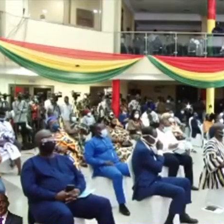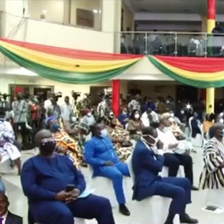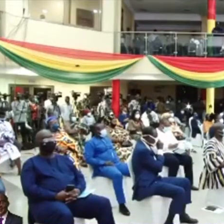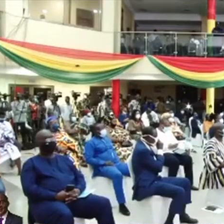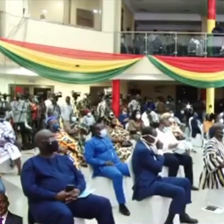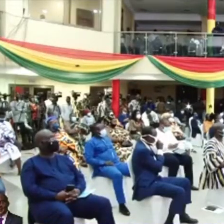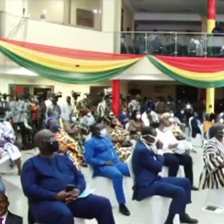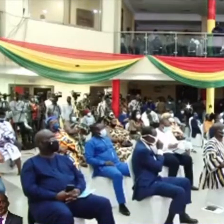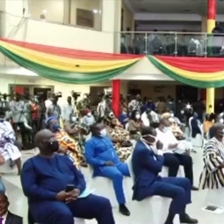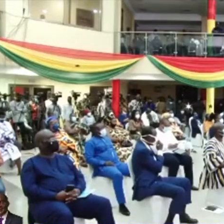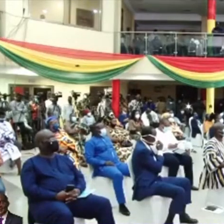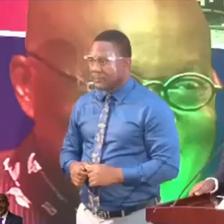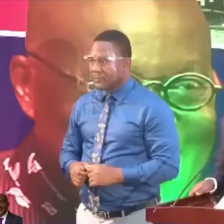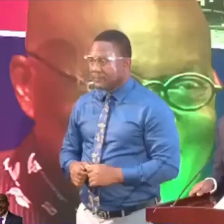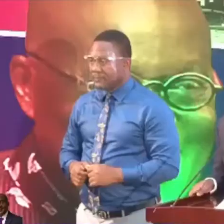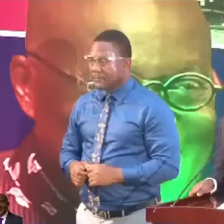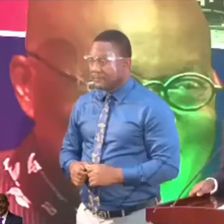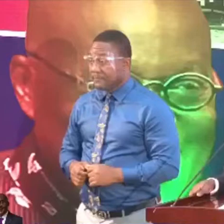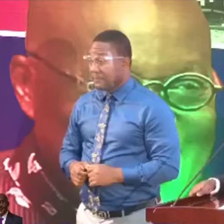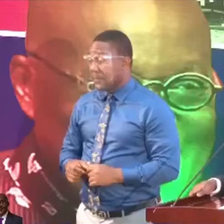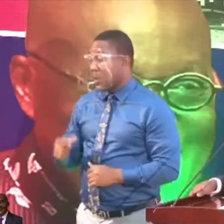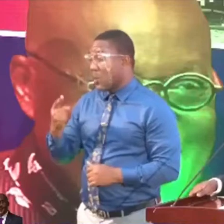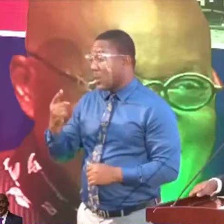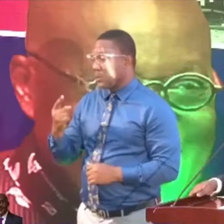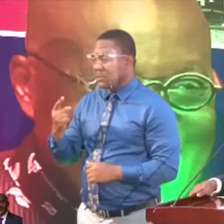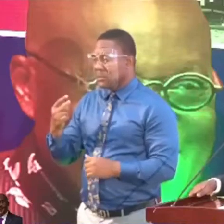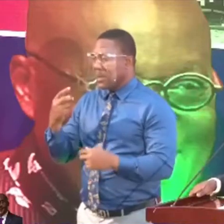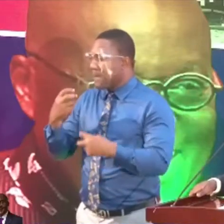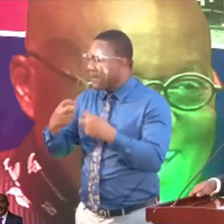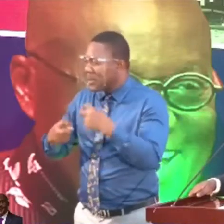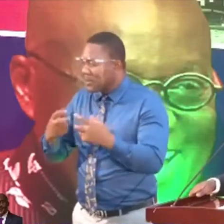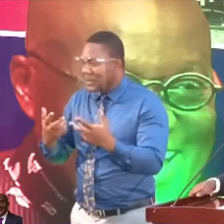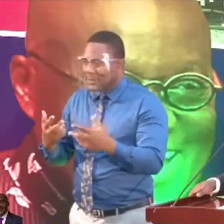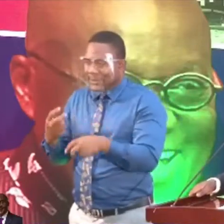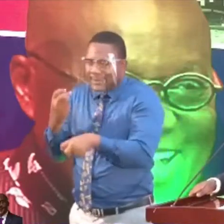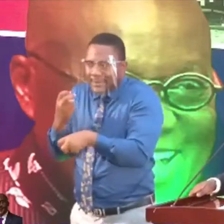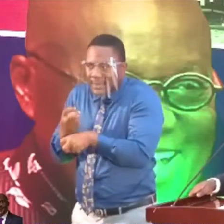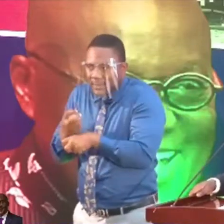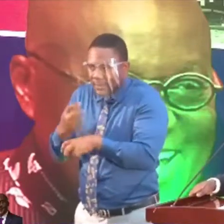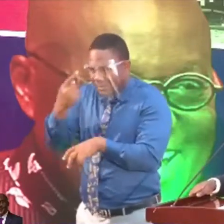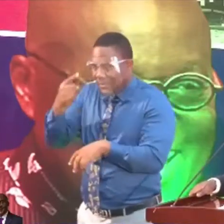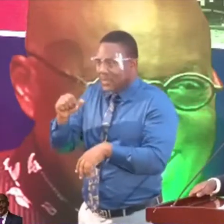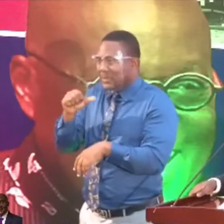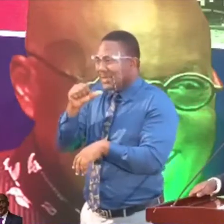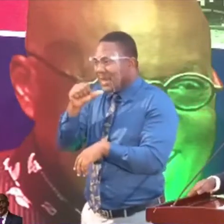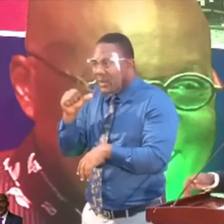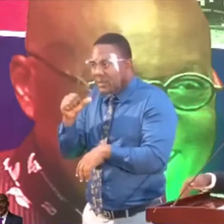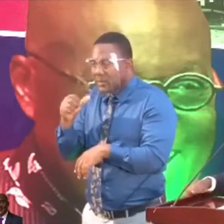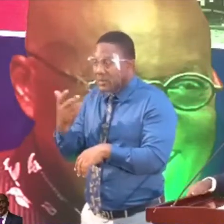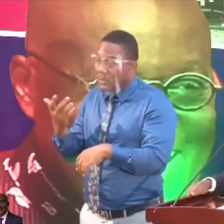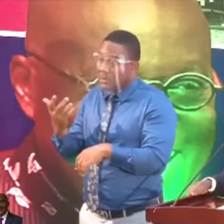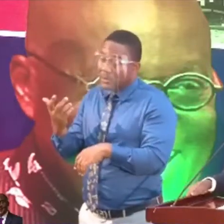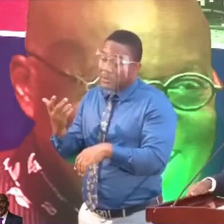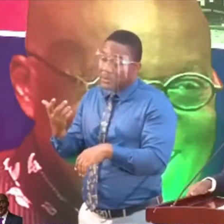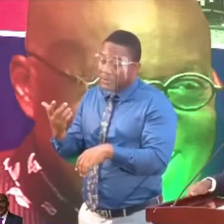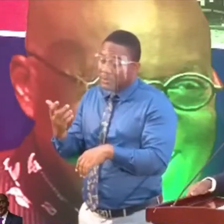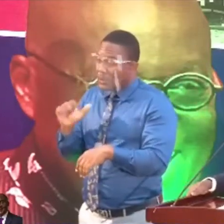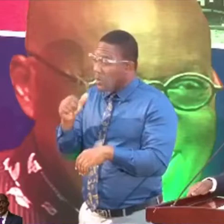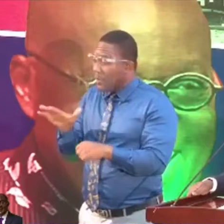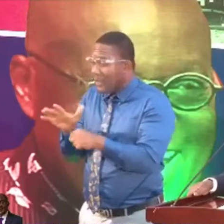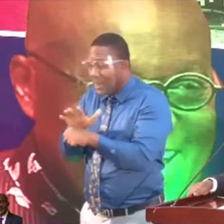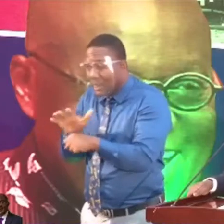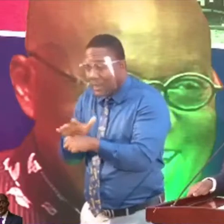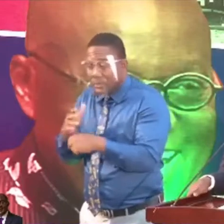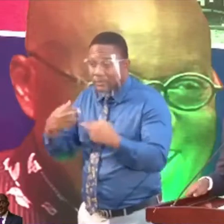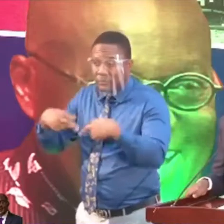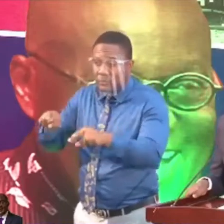One of the major constraints, ladies and gentlemen, to our agricultural productivity is inadequate infrastructure in